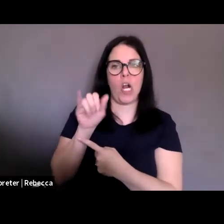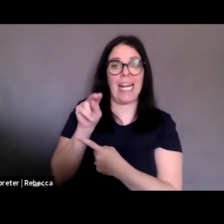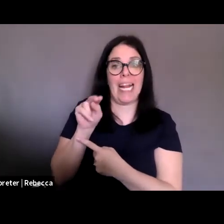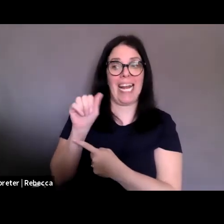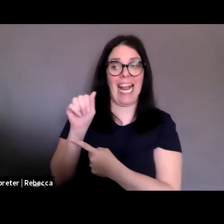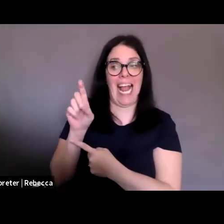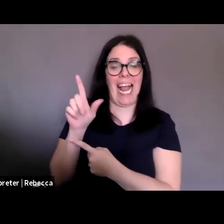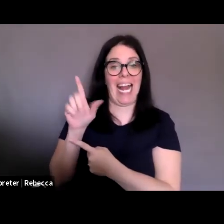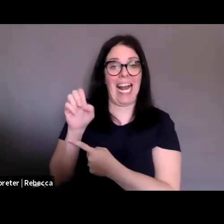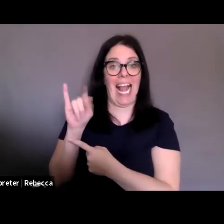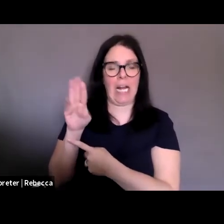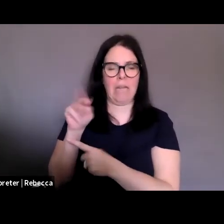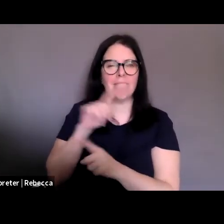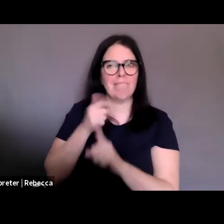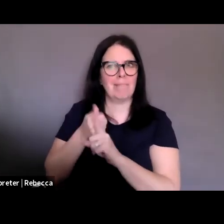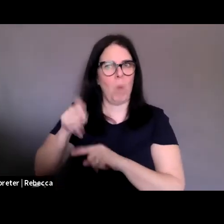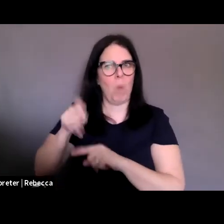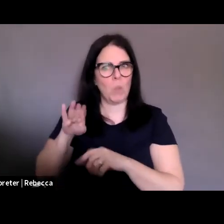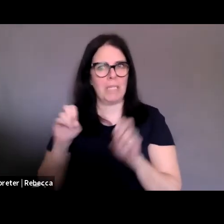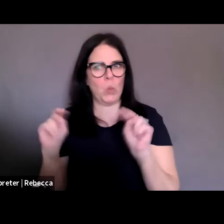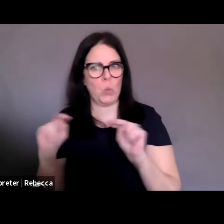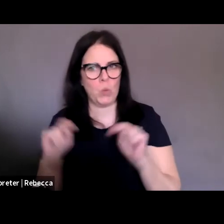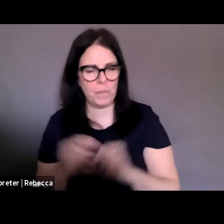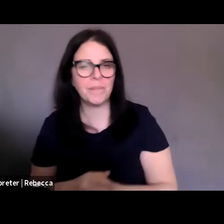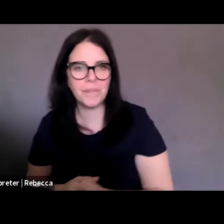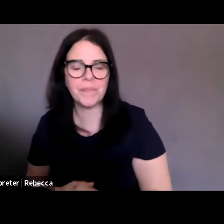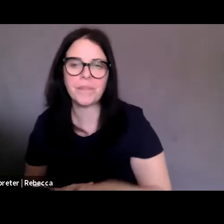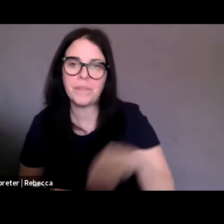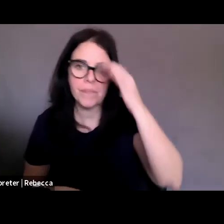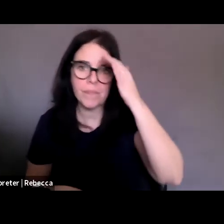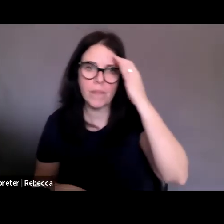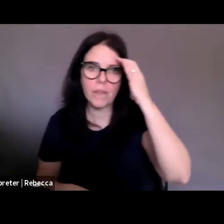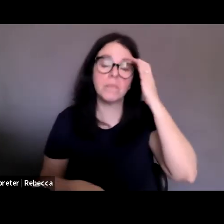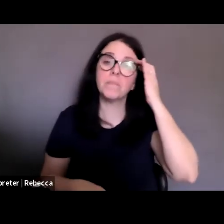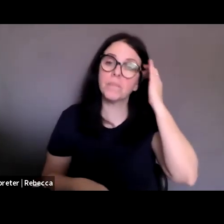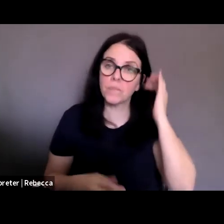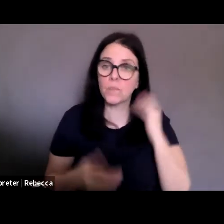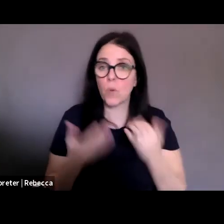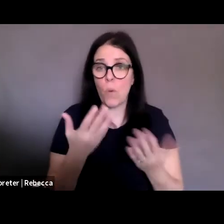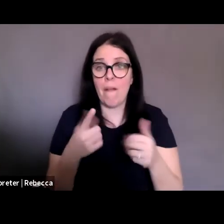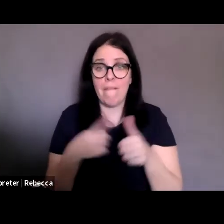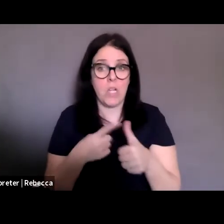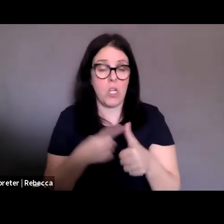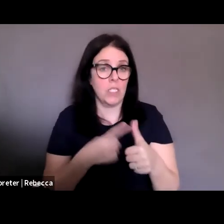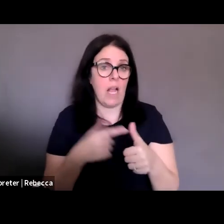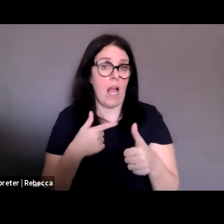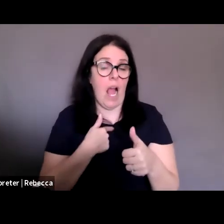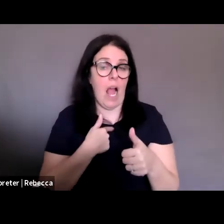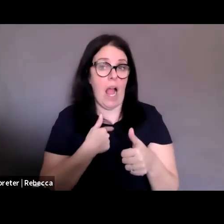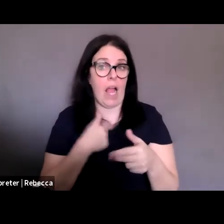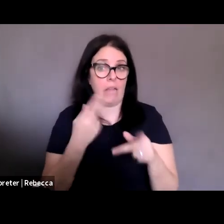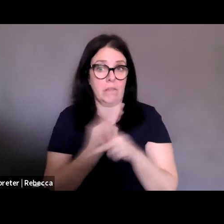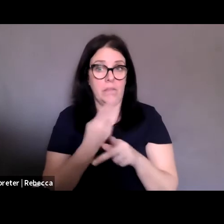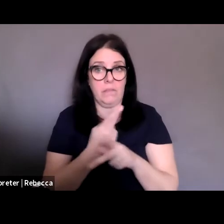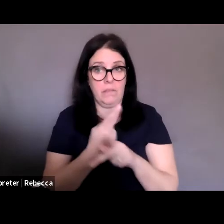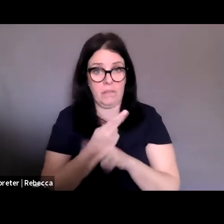cases. Okay, so first, the way I break down all of this data is I start with what happens when